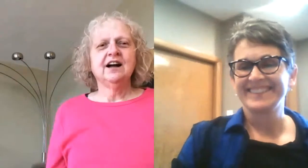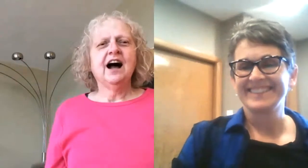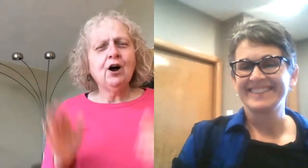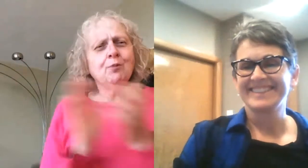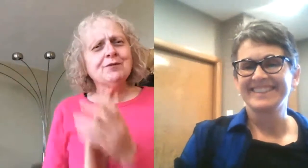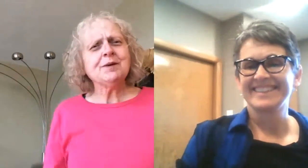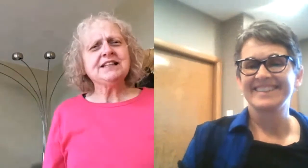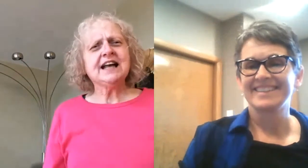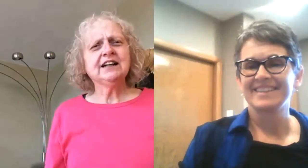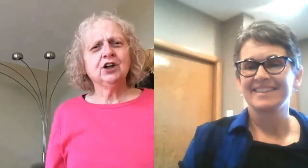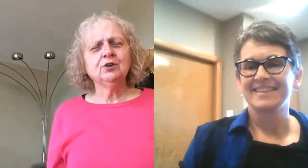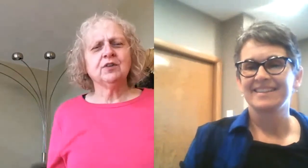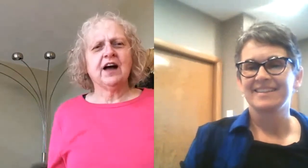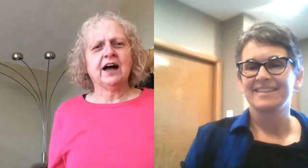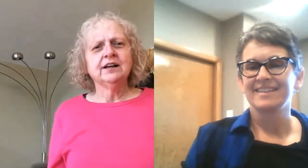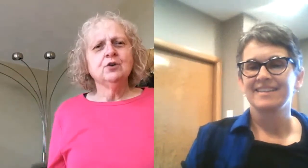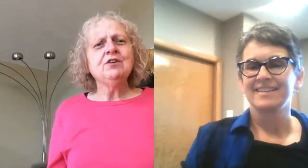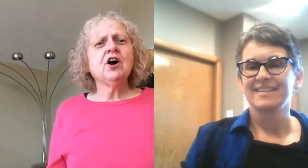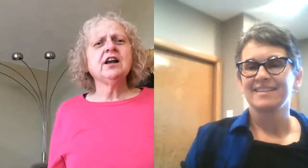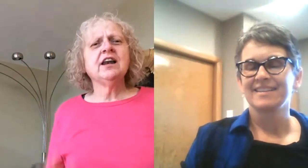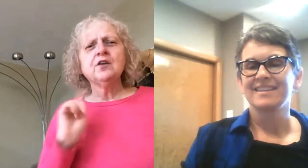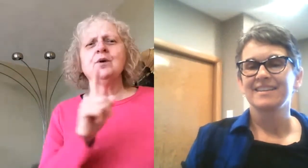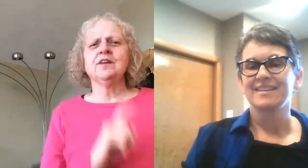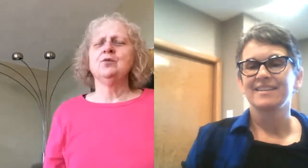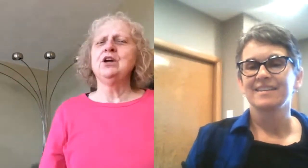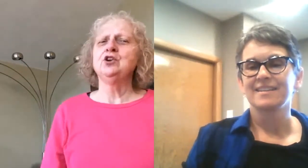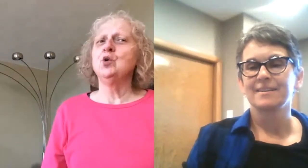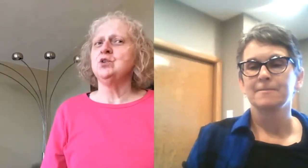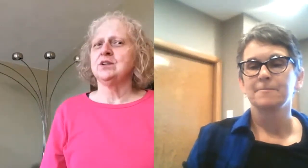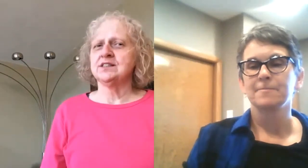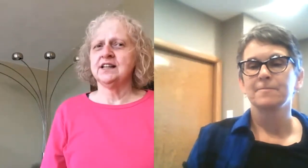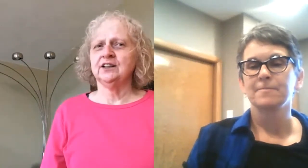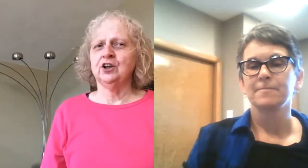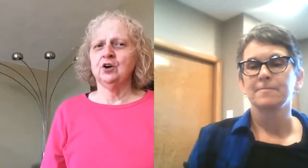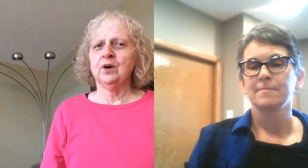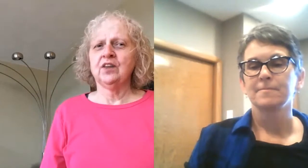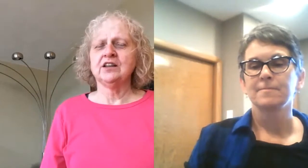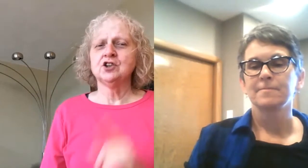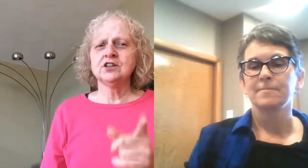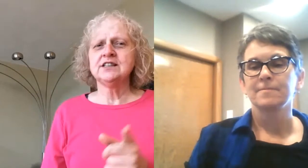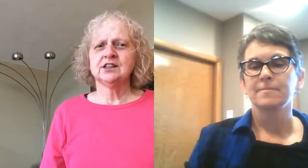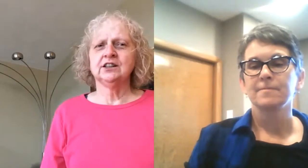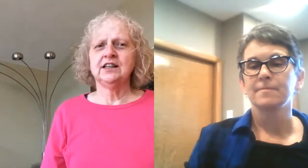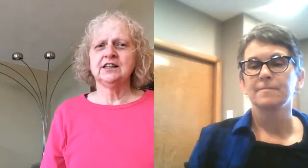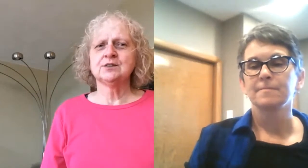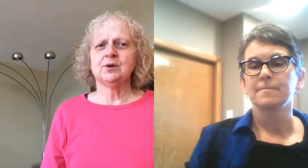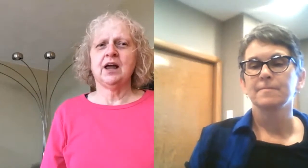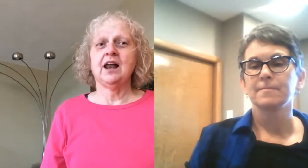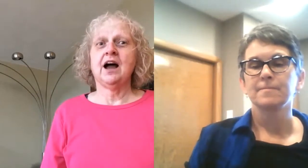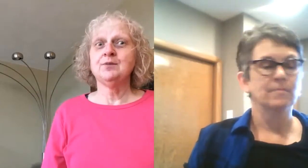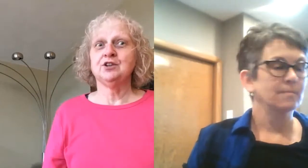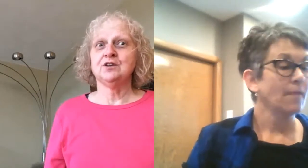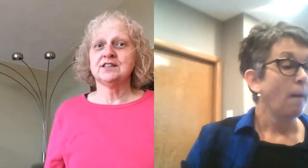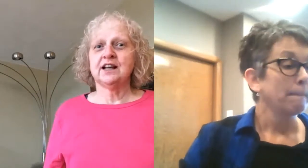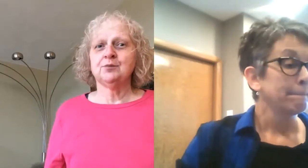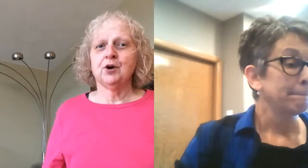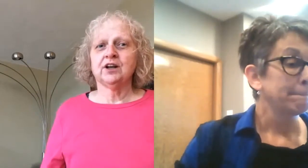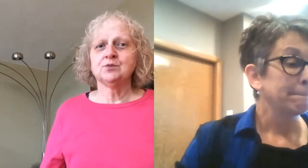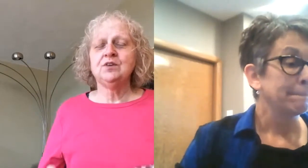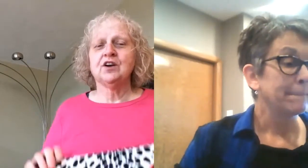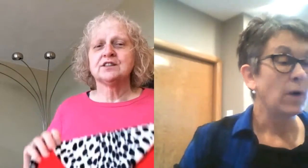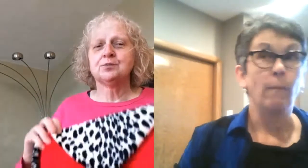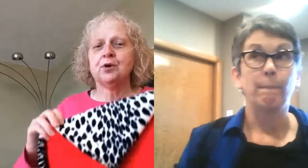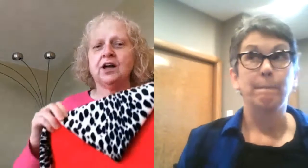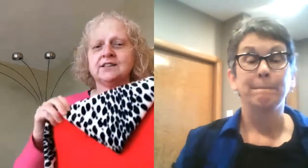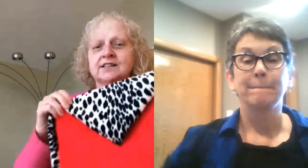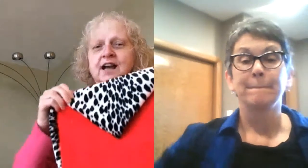Great. I hope everybody sang along with that. We've got another one that we know you can sing along with, and Darcie's going to lead this one, and I'm going to do the second part